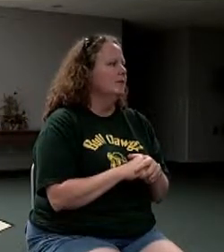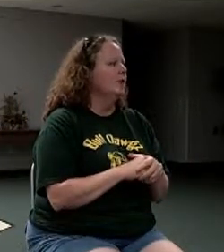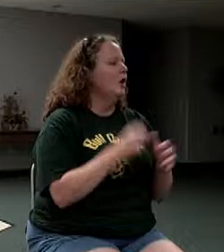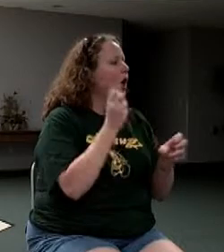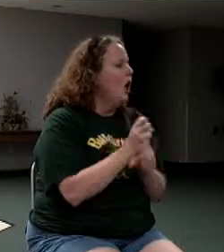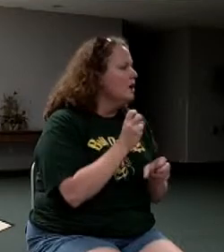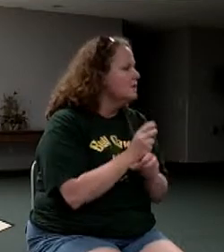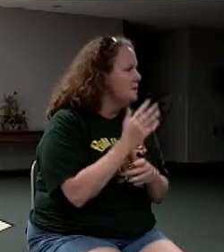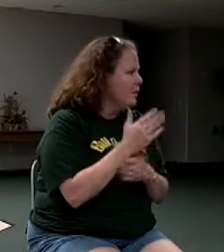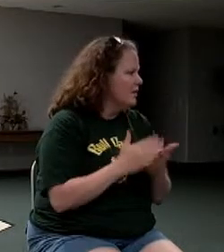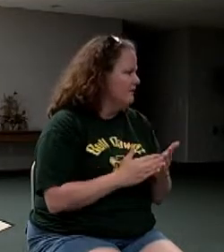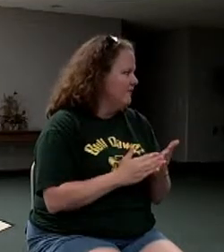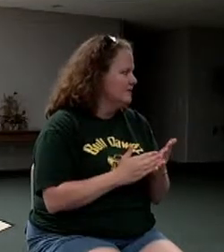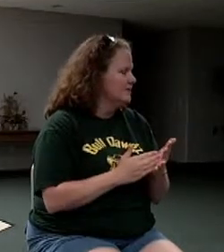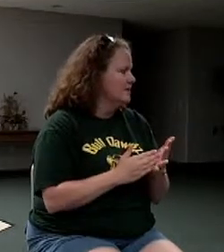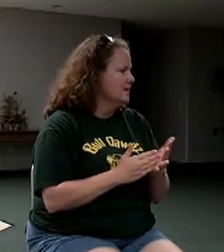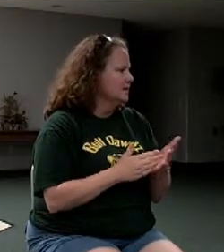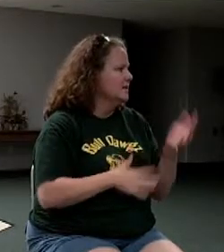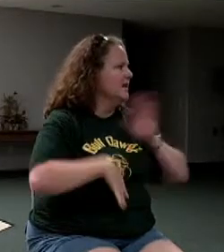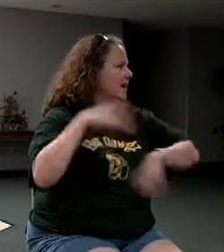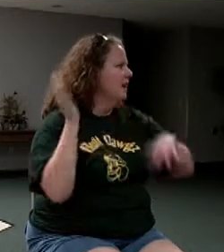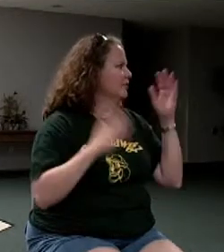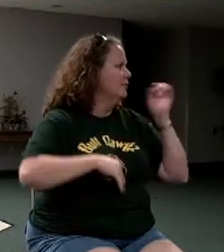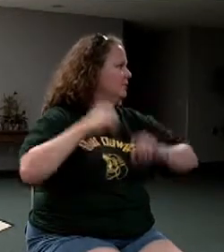The hardest part of this is getting comfortable.